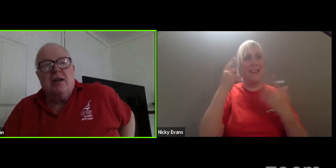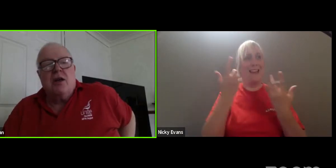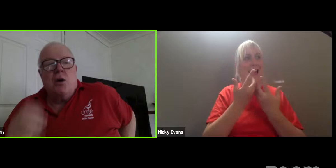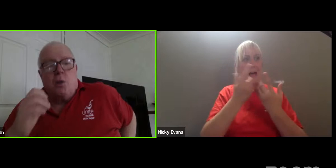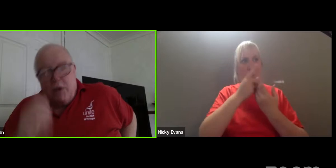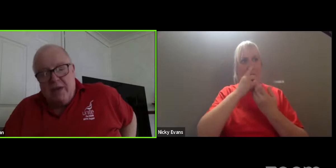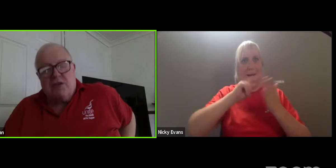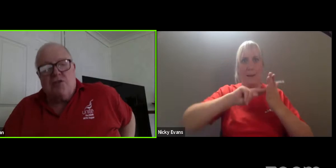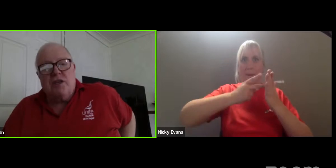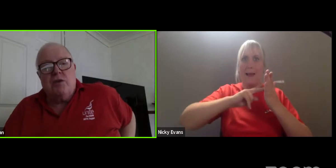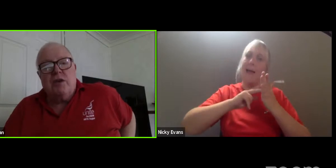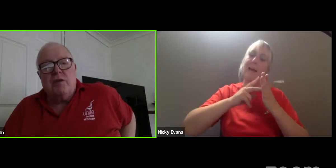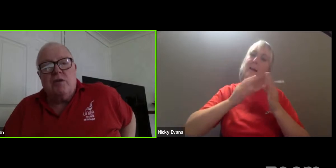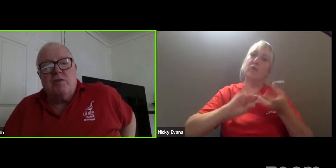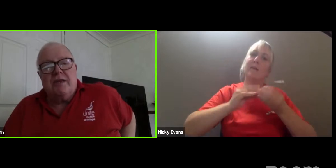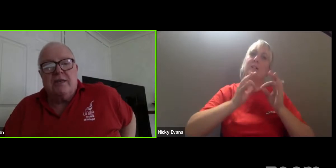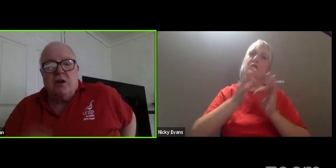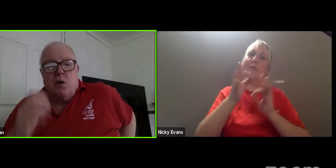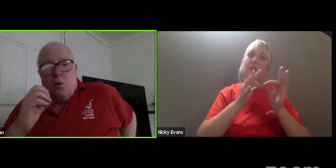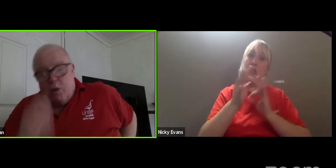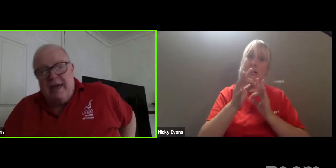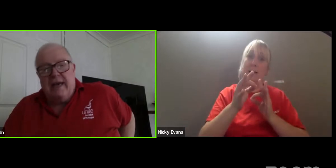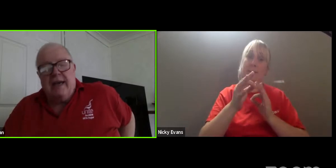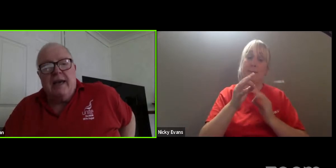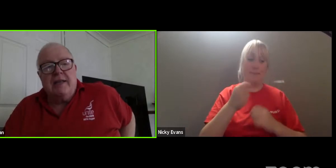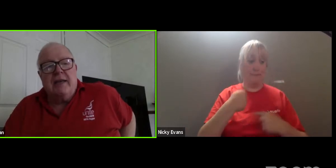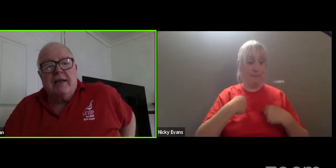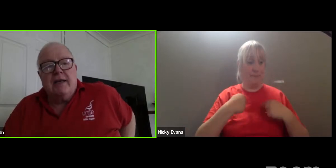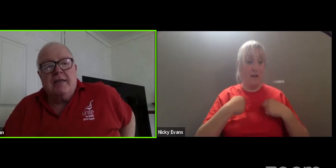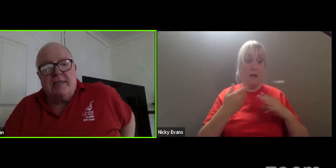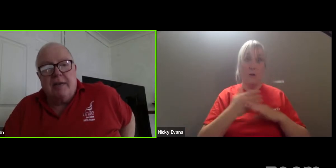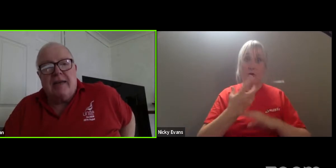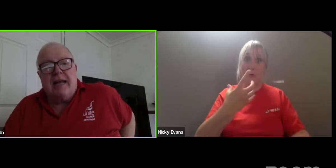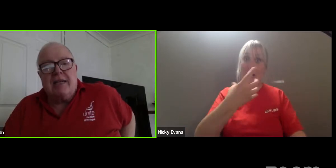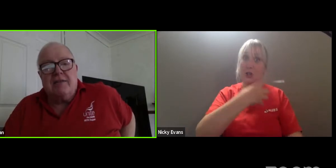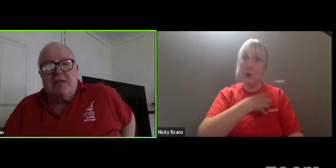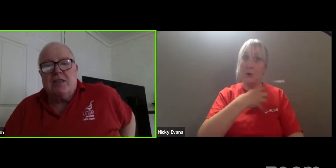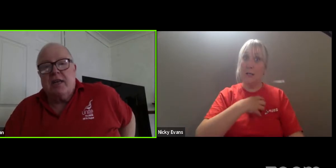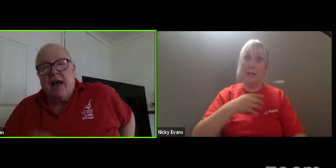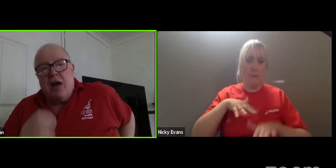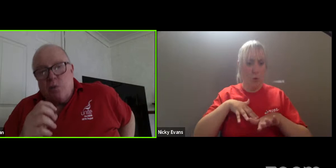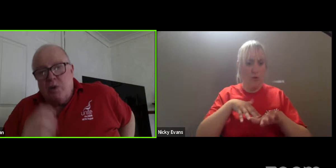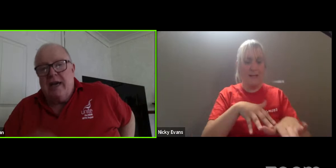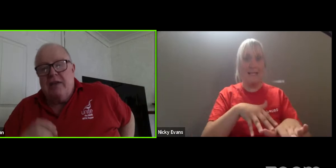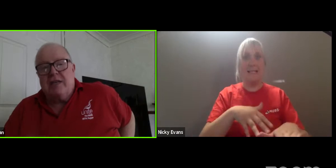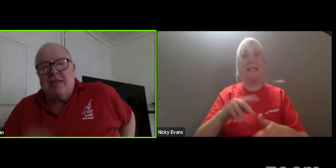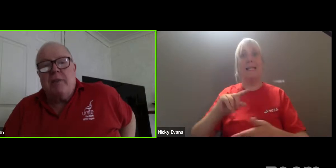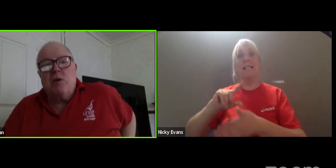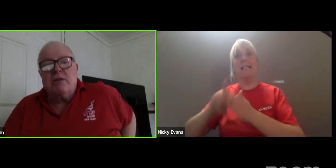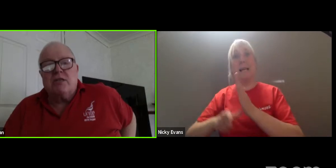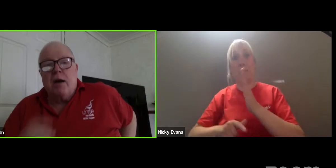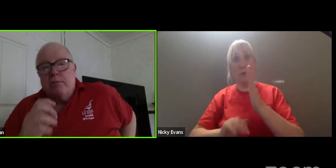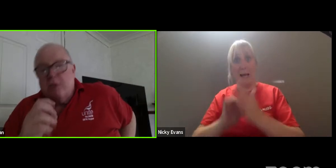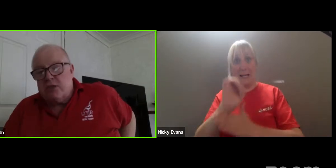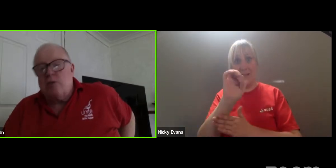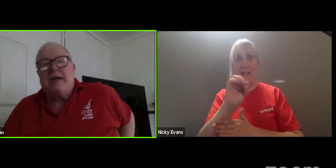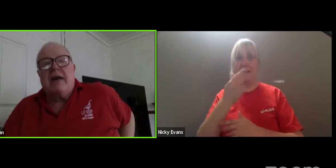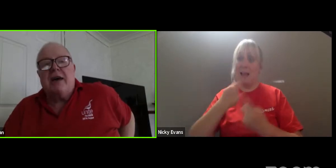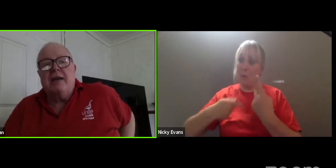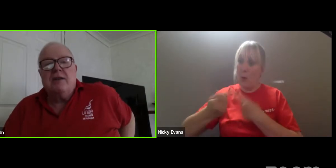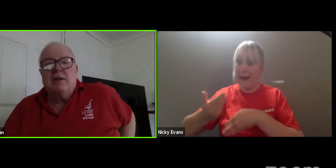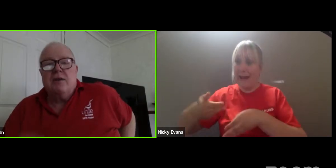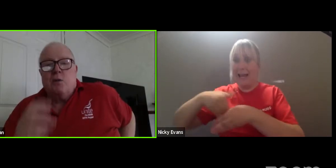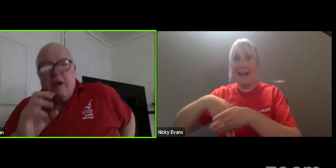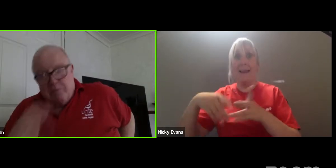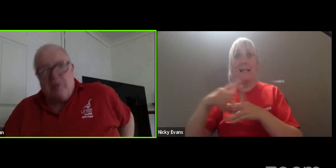strategy. We in the trade union movement, we as disabled activists, and we in the DPOs must come